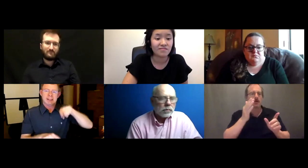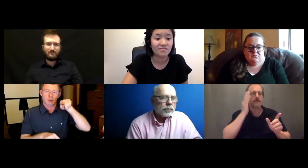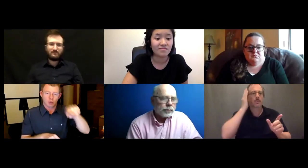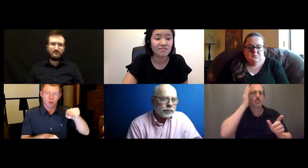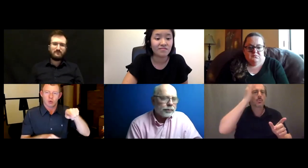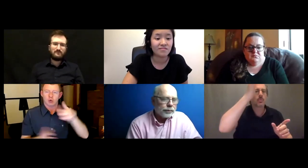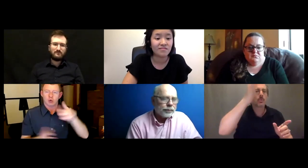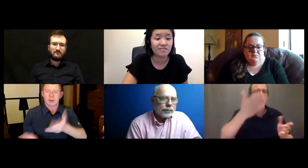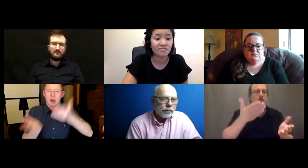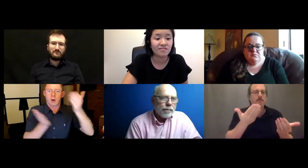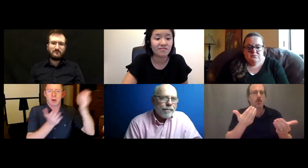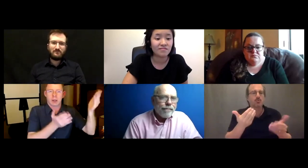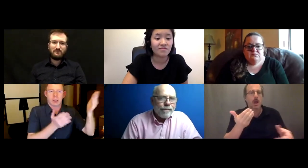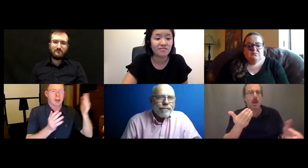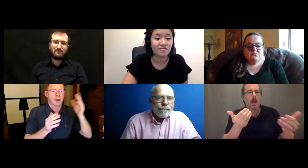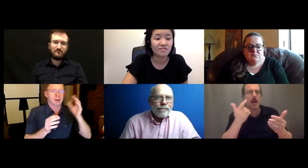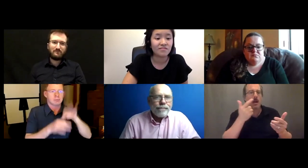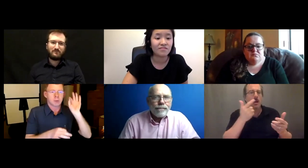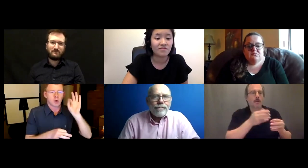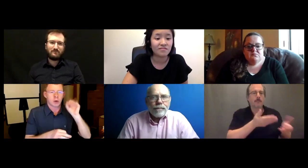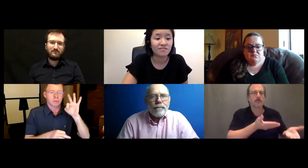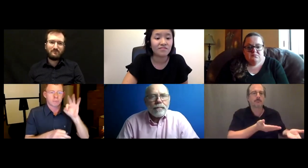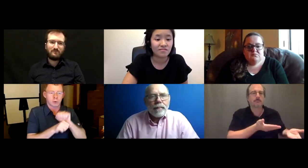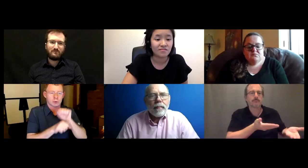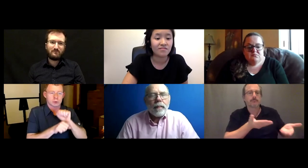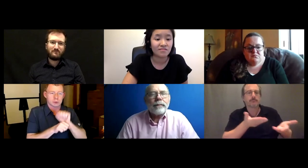be looking at their futures.